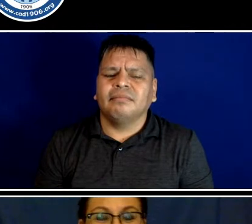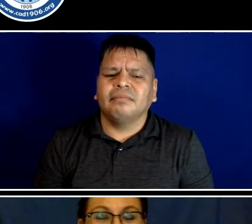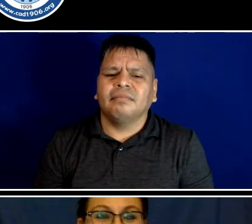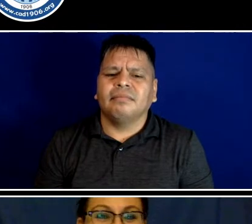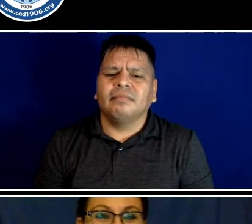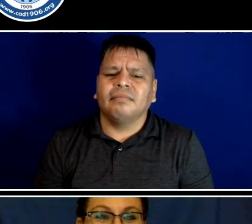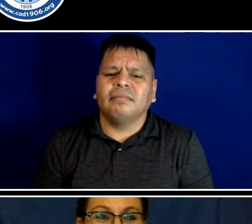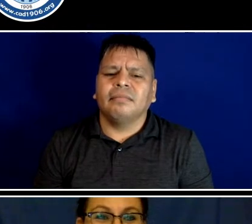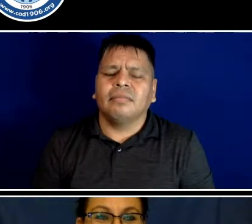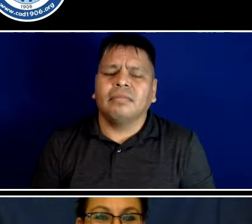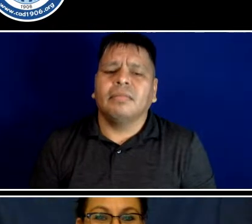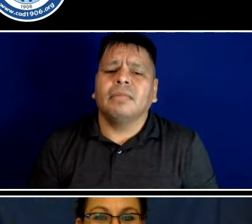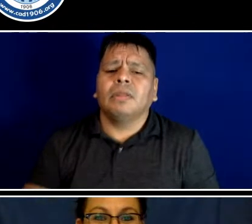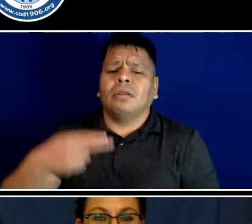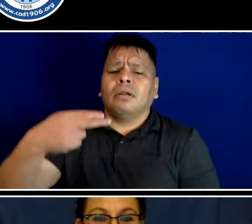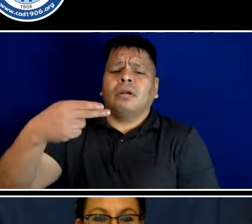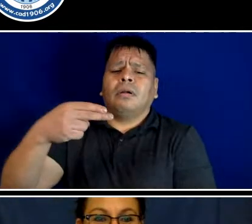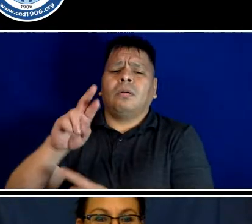Month.